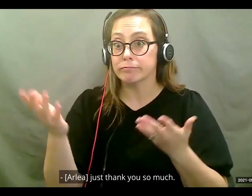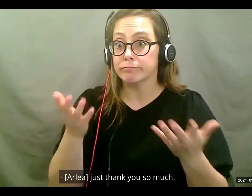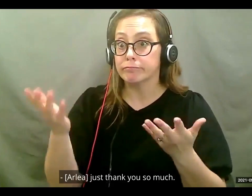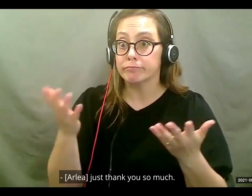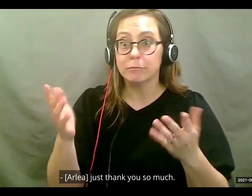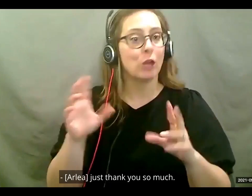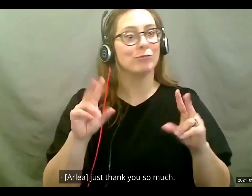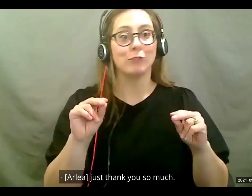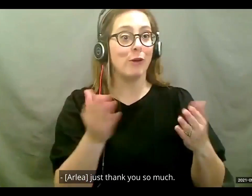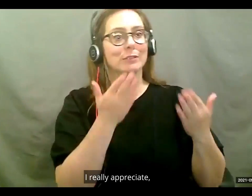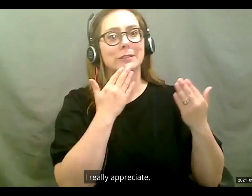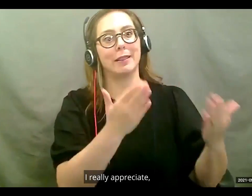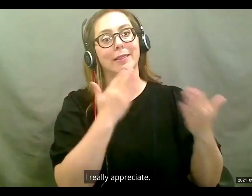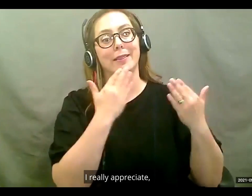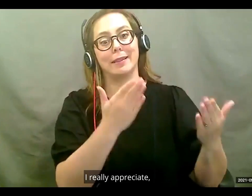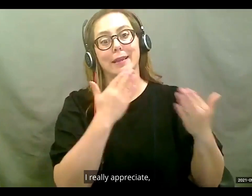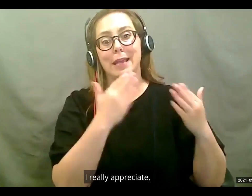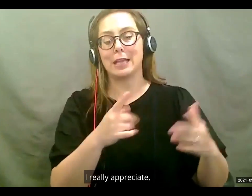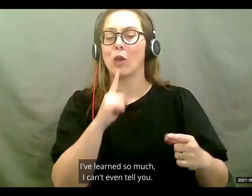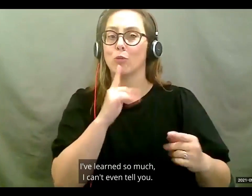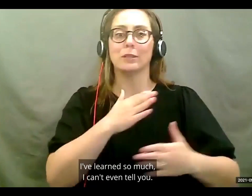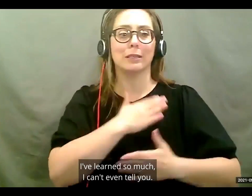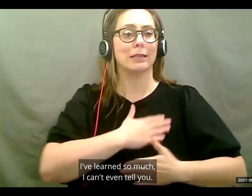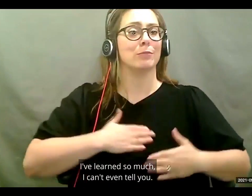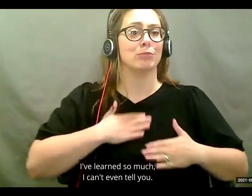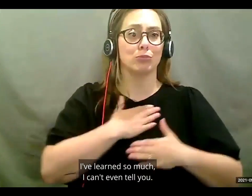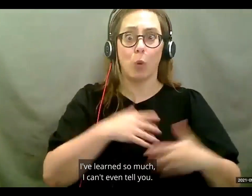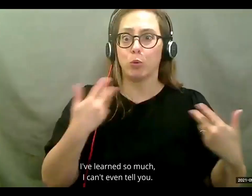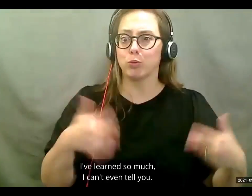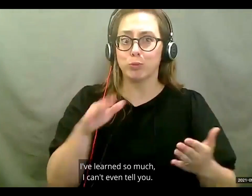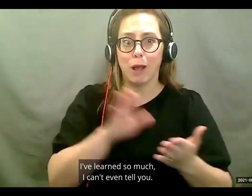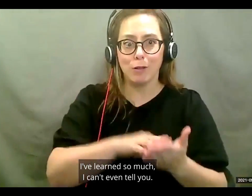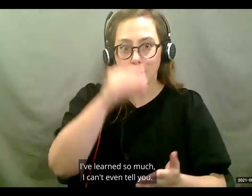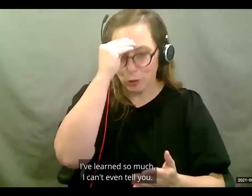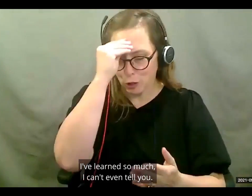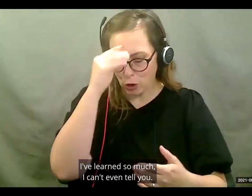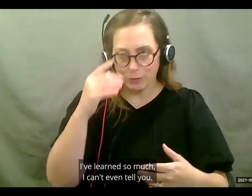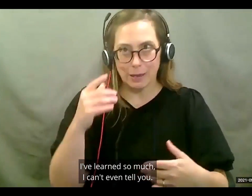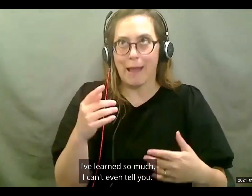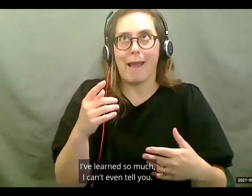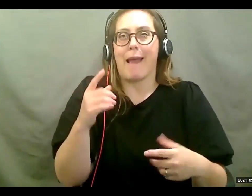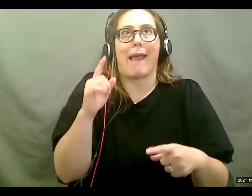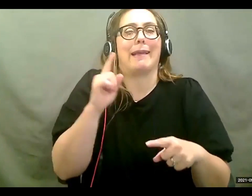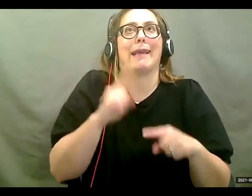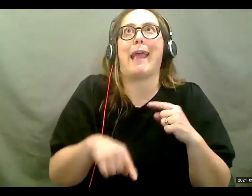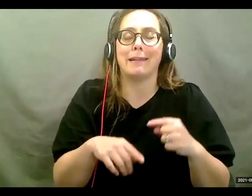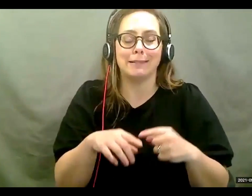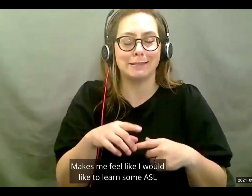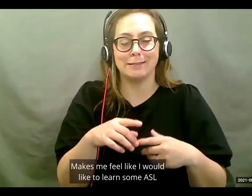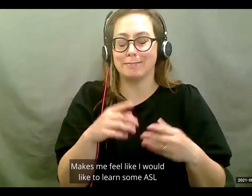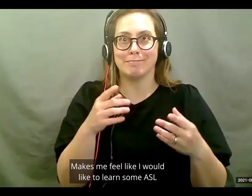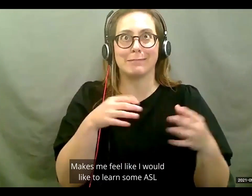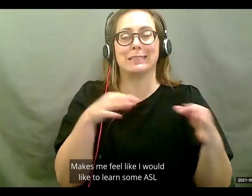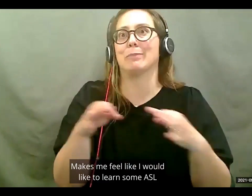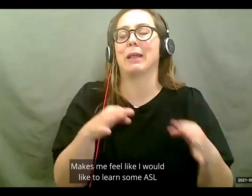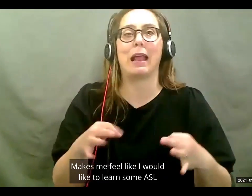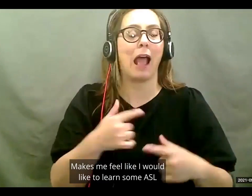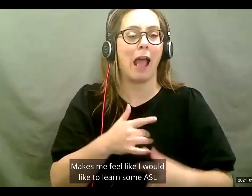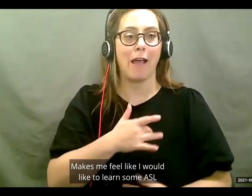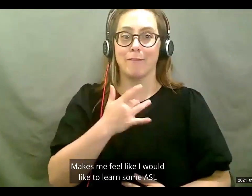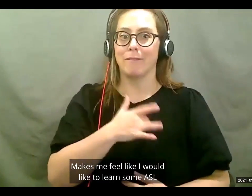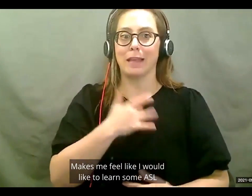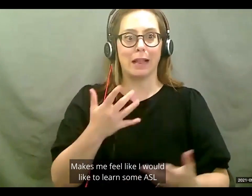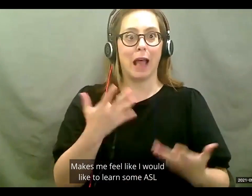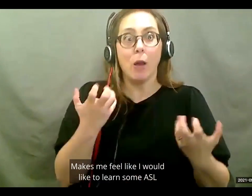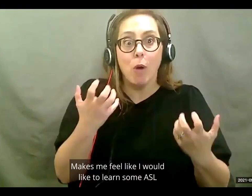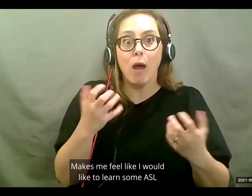Just thank you so much. I really appreciate it. I've learned so much. I can't even tell you. Makes me feel like I would